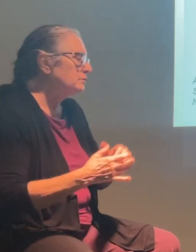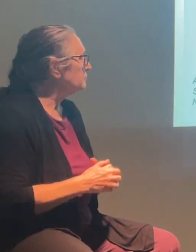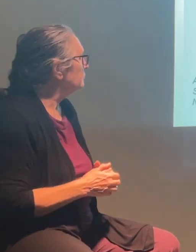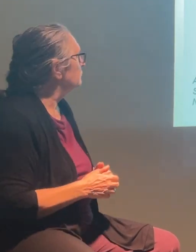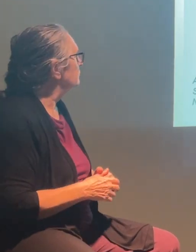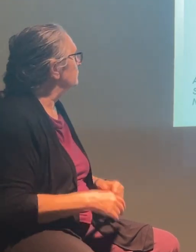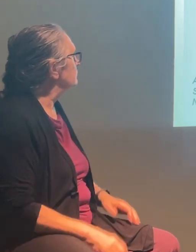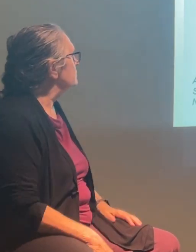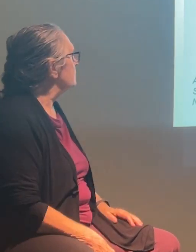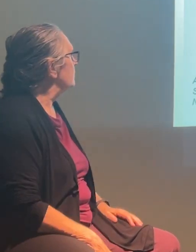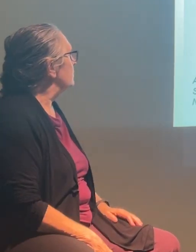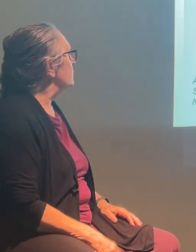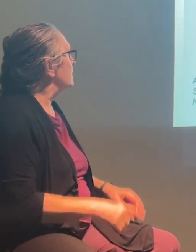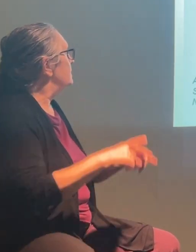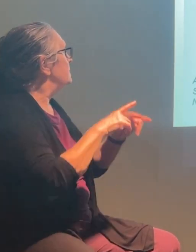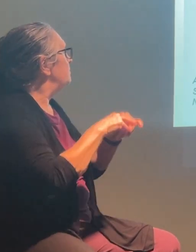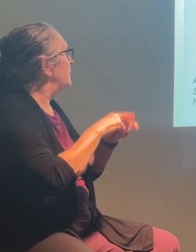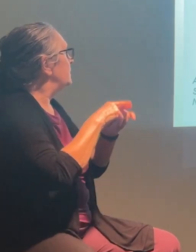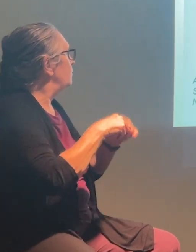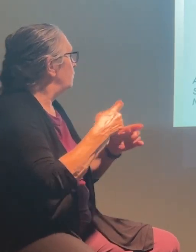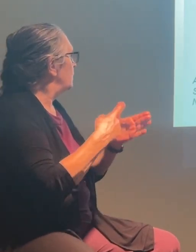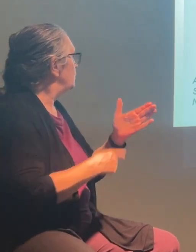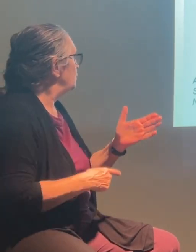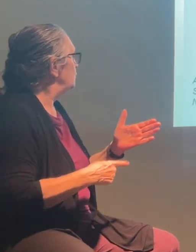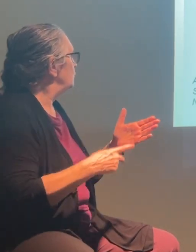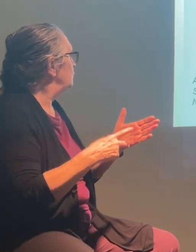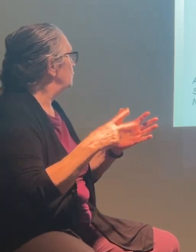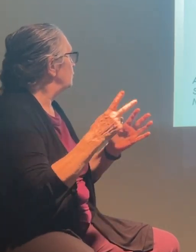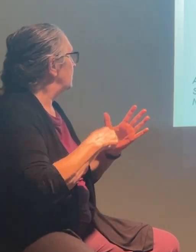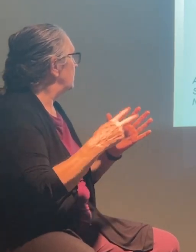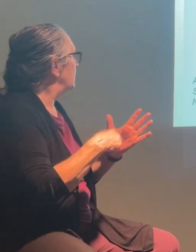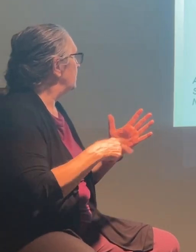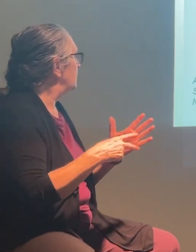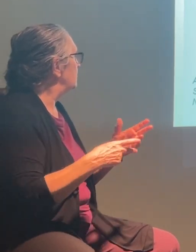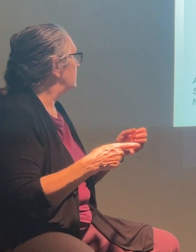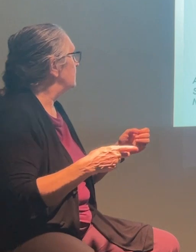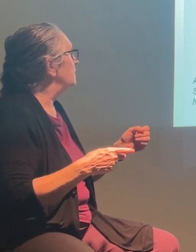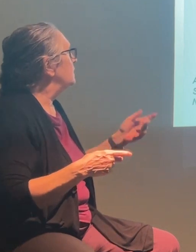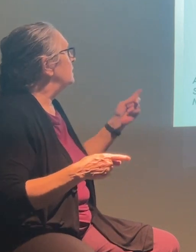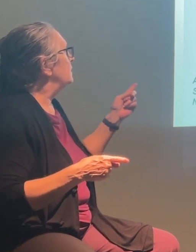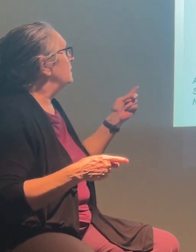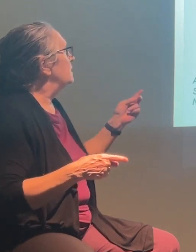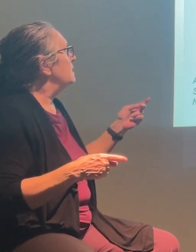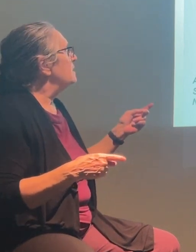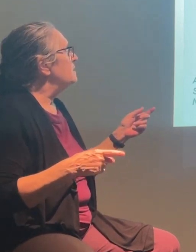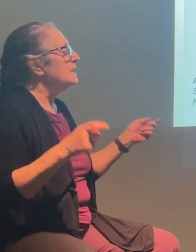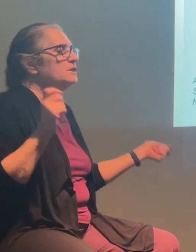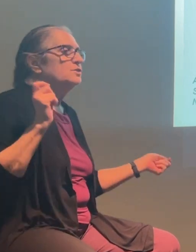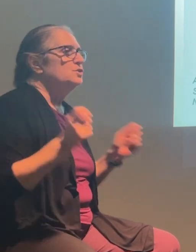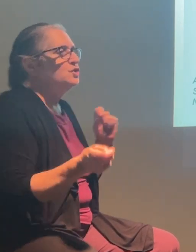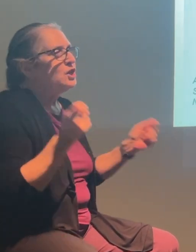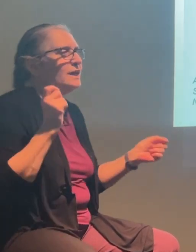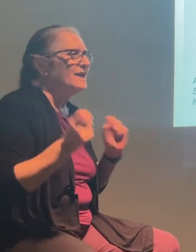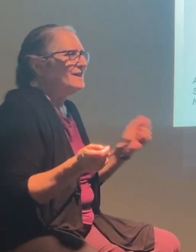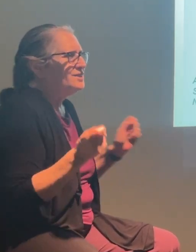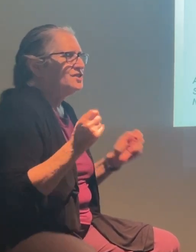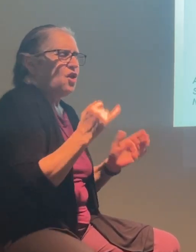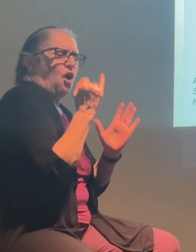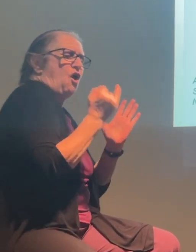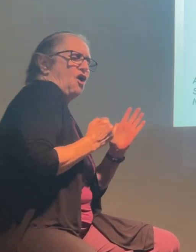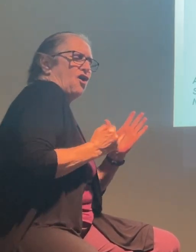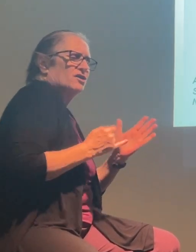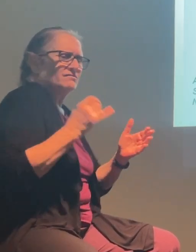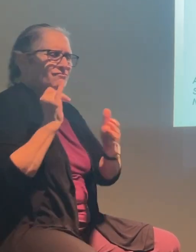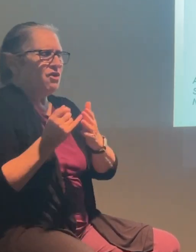Depending on what you read, they would mention that the man kind of shifted. No, they shifted artistically, but they remained very good friends. And this